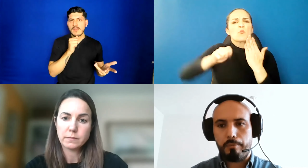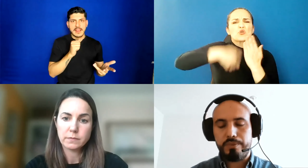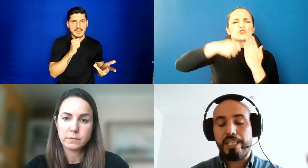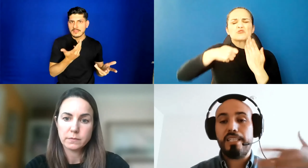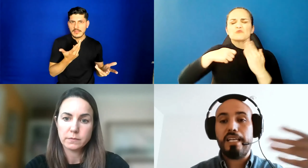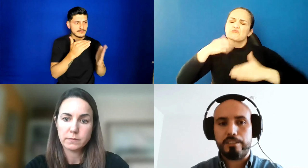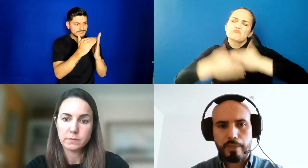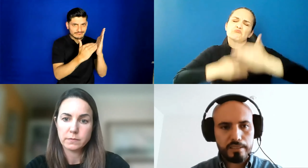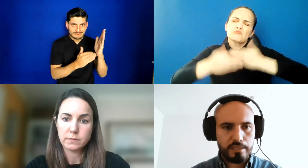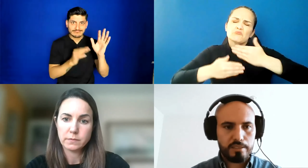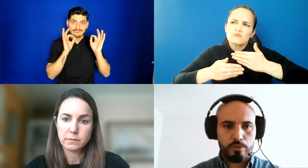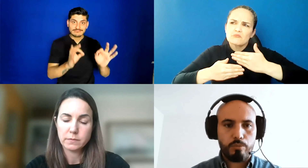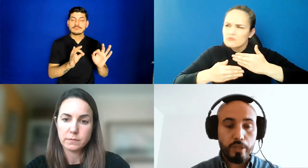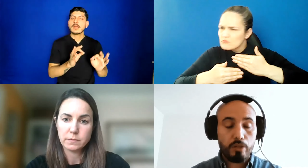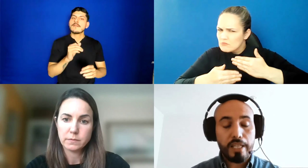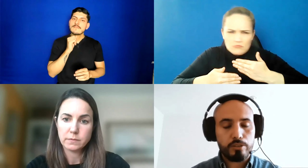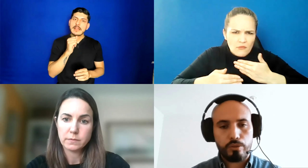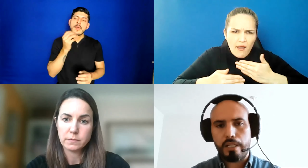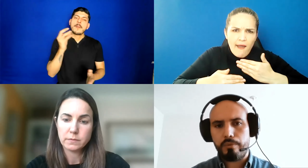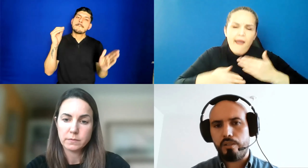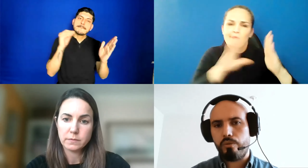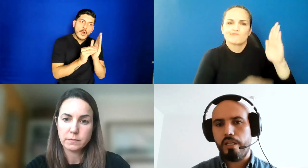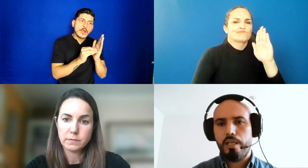were being used, but we